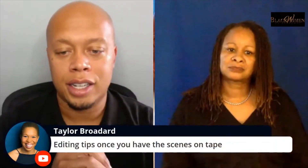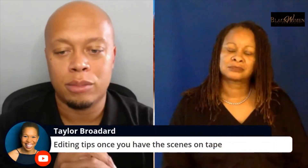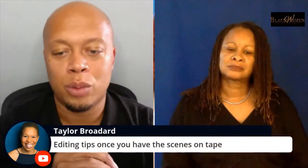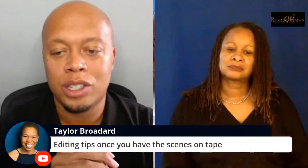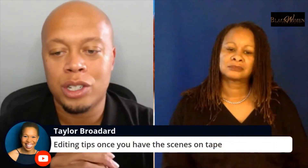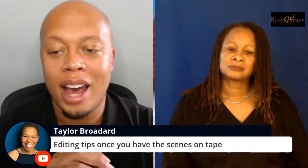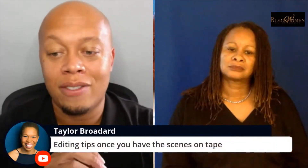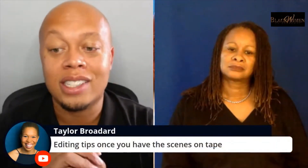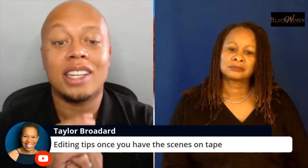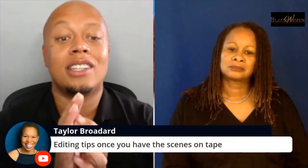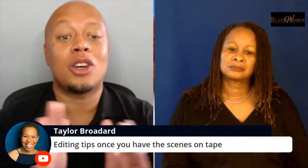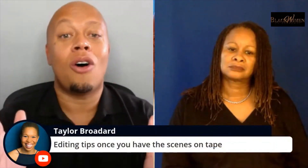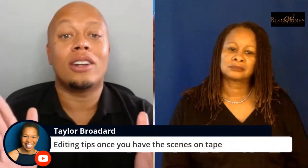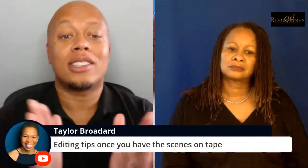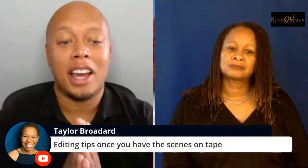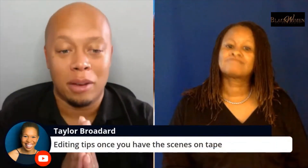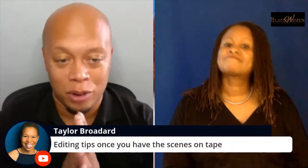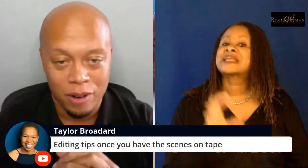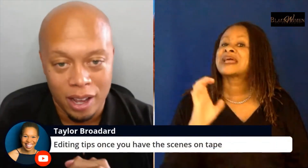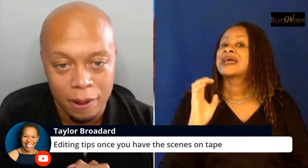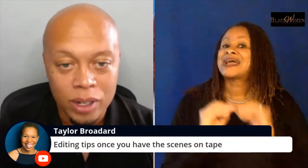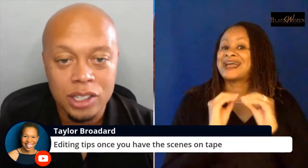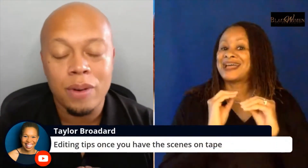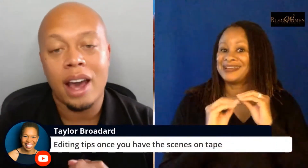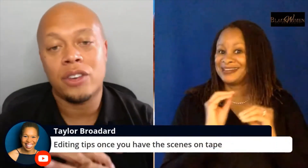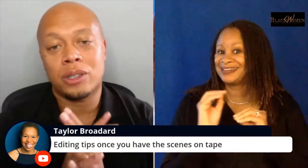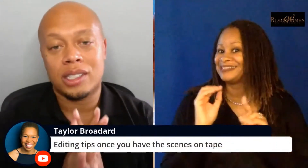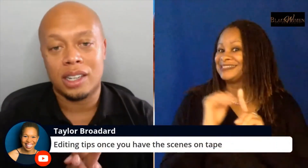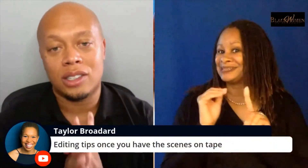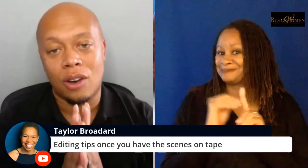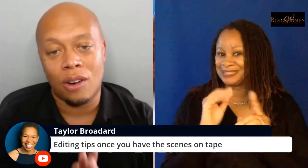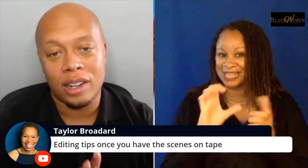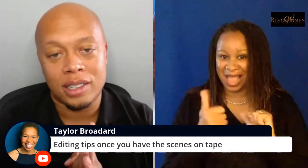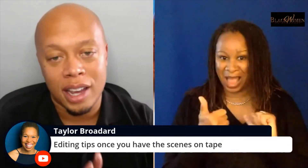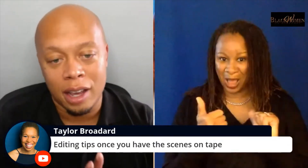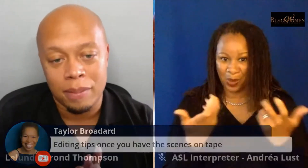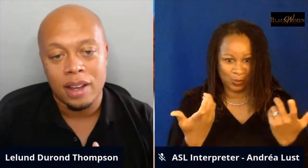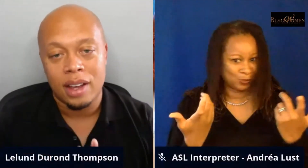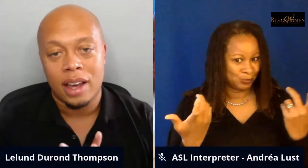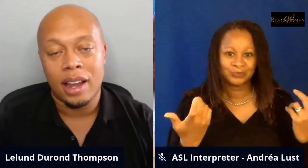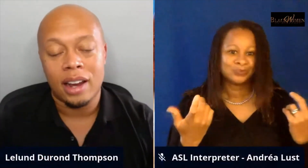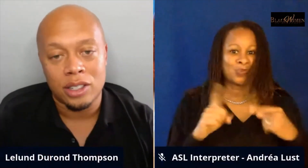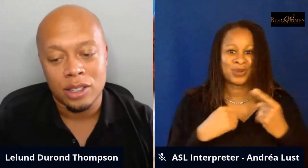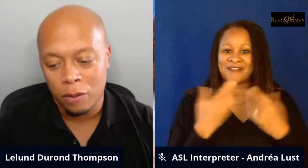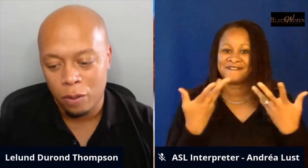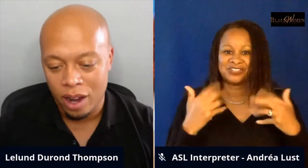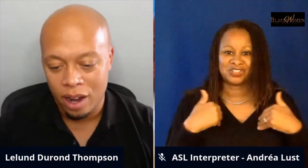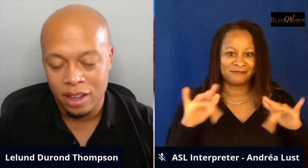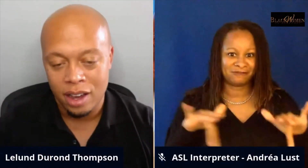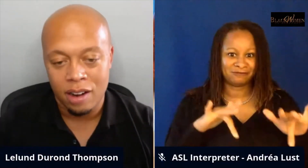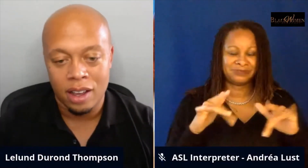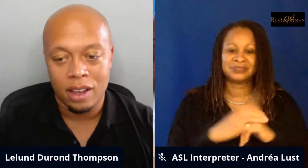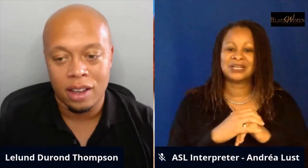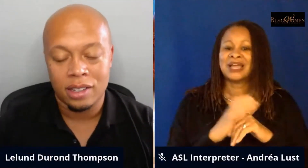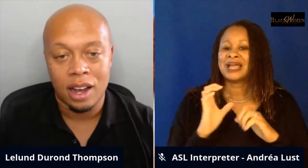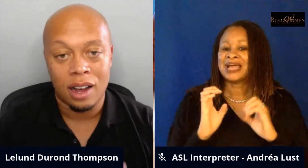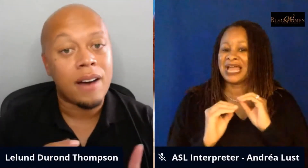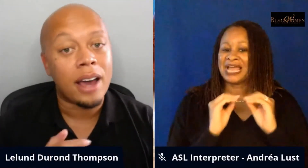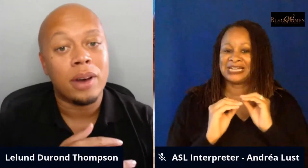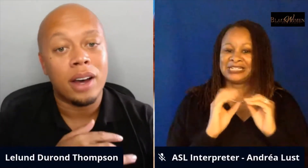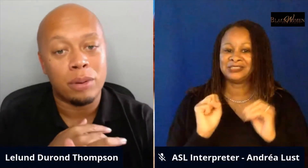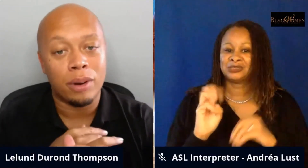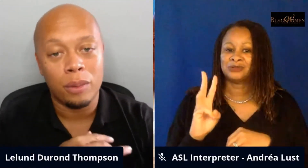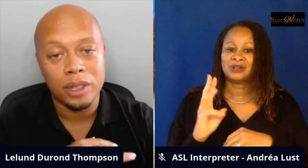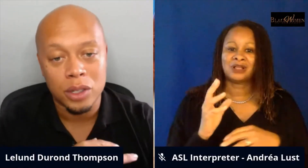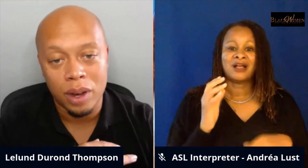editing tips, once you have the scenes on tape, great. Once you have your scenes on tape, editing software, there is